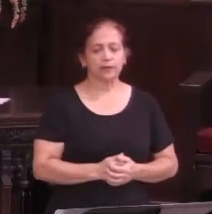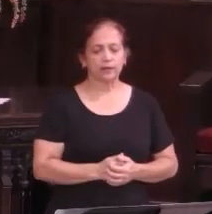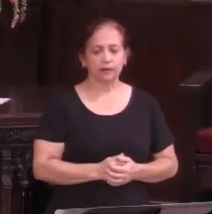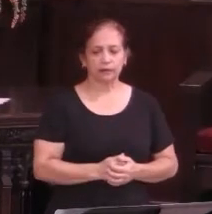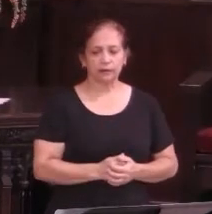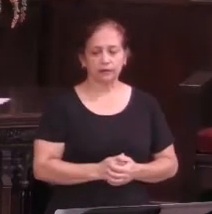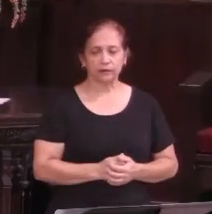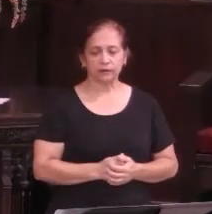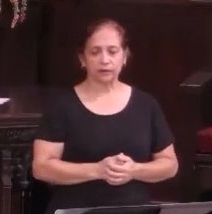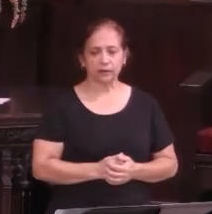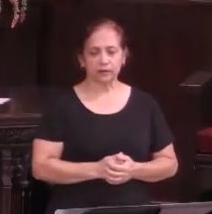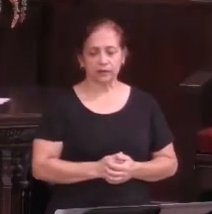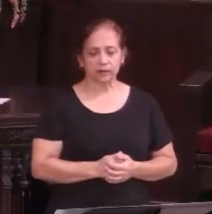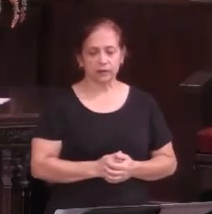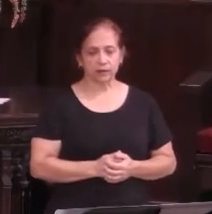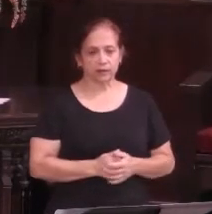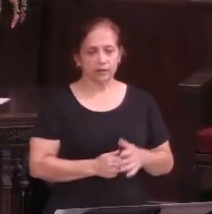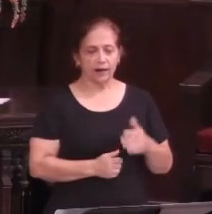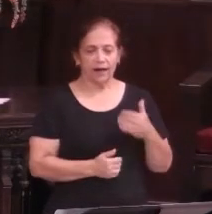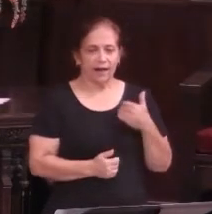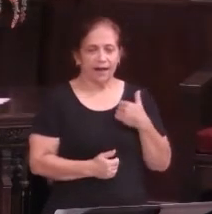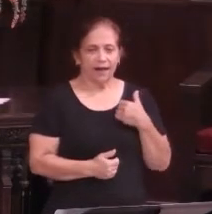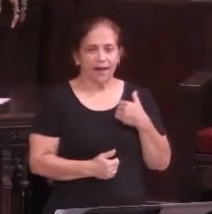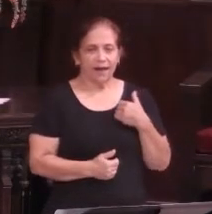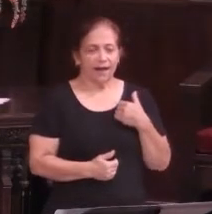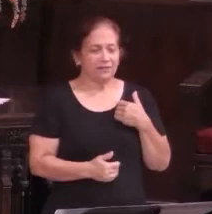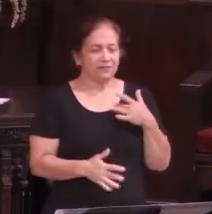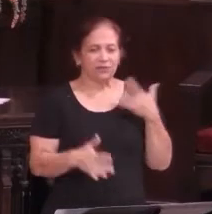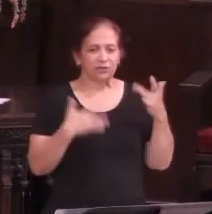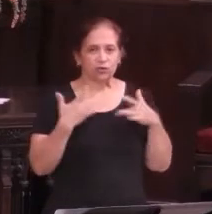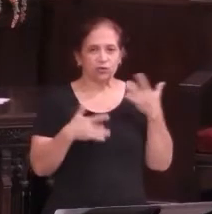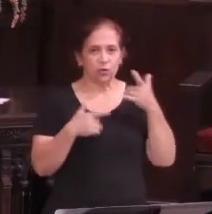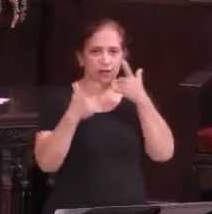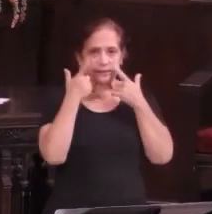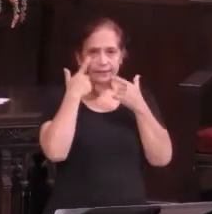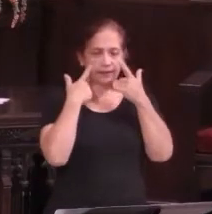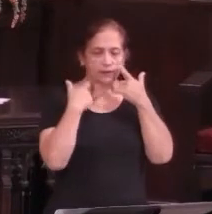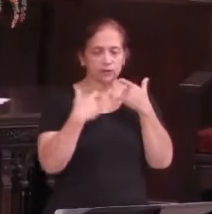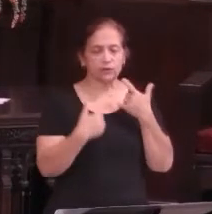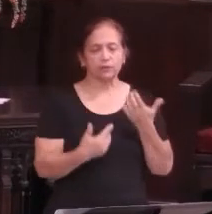wiping away tears of joy